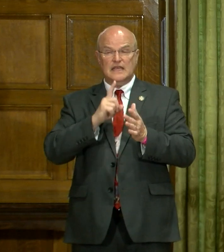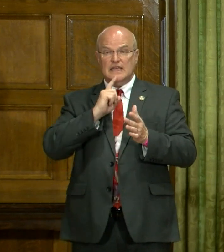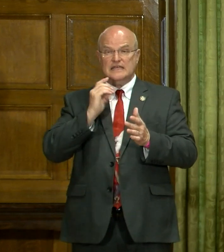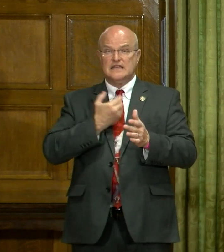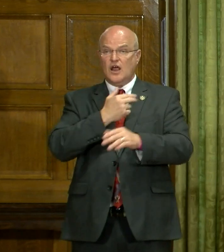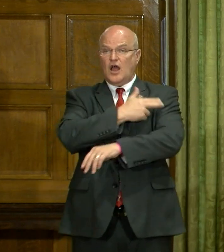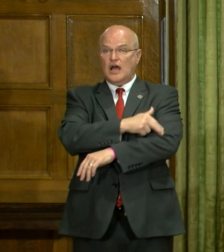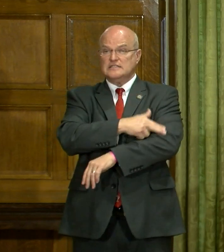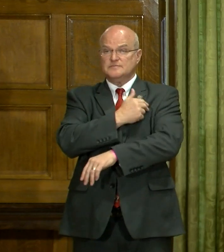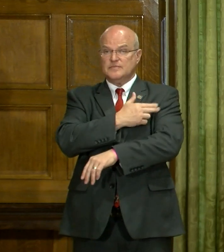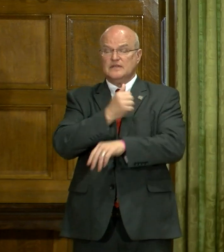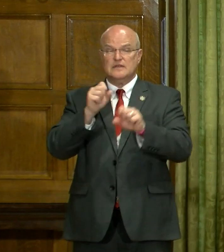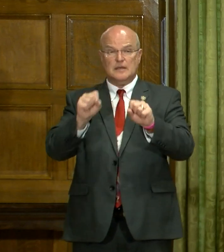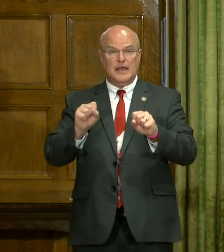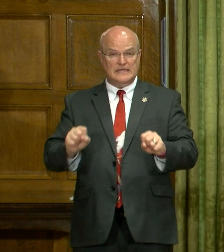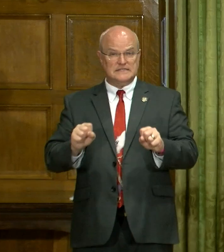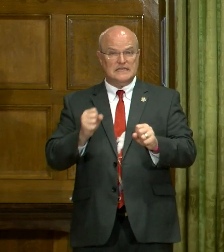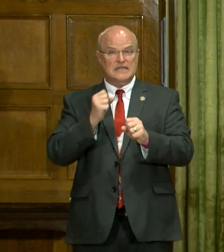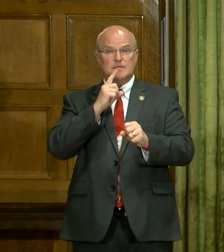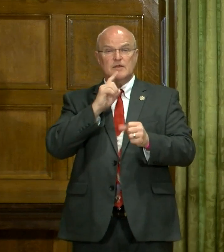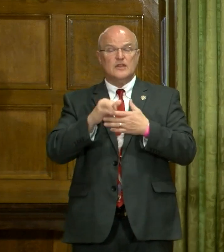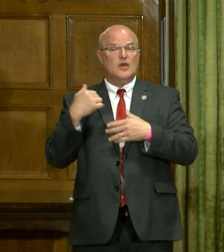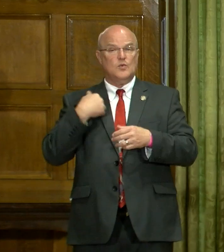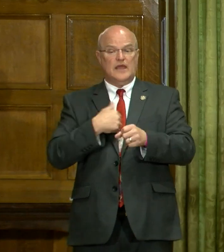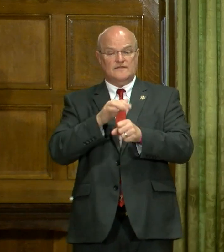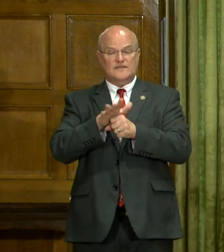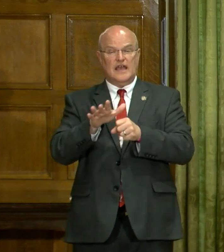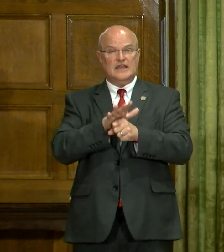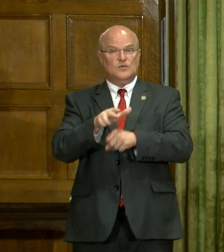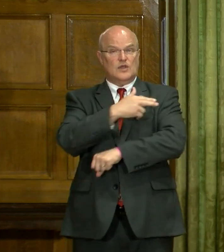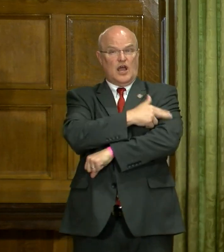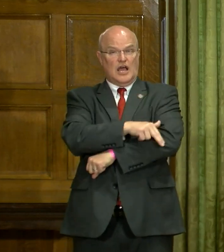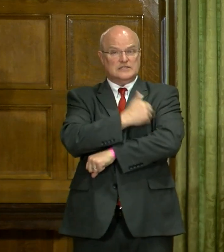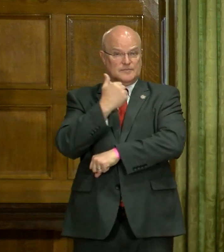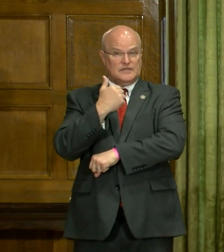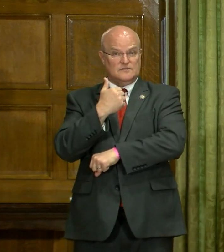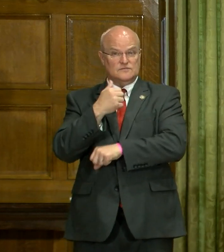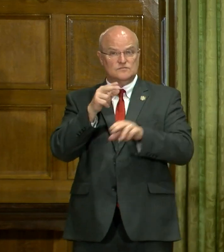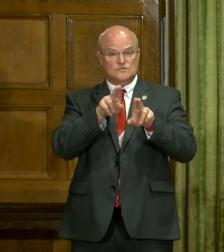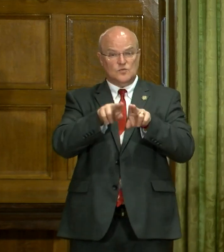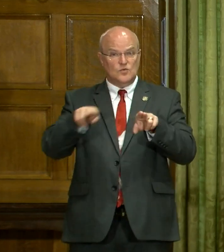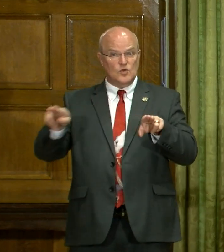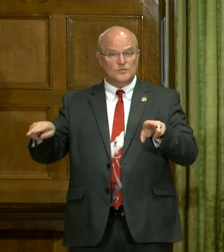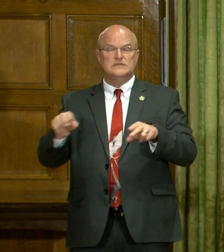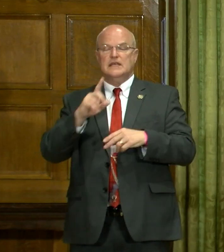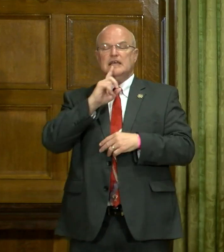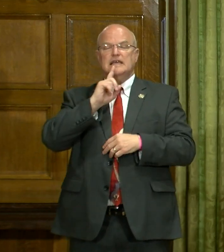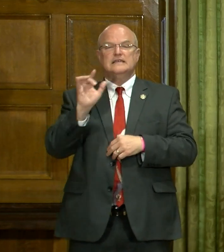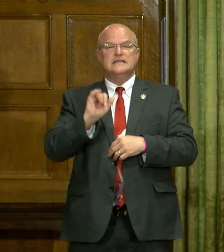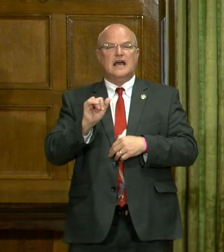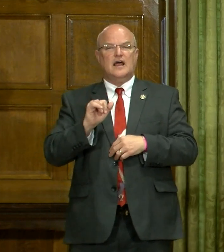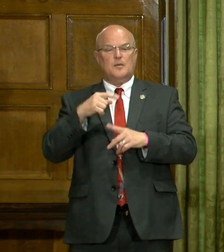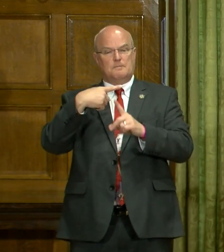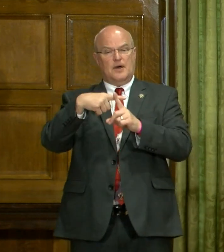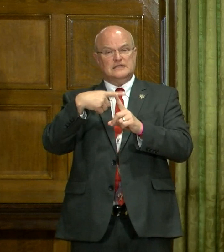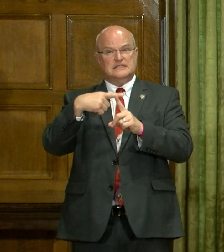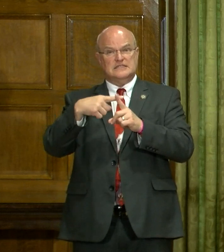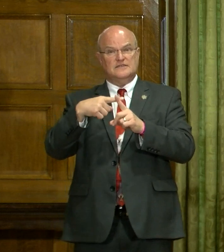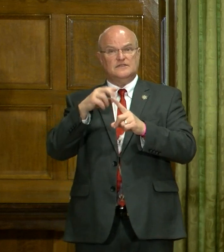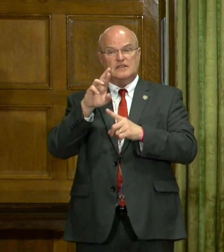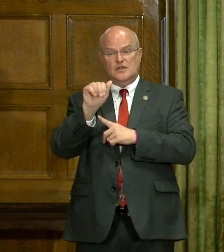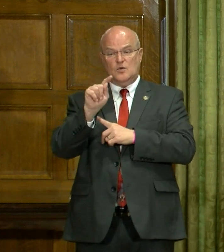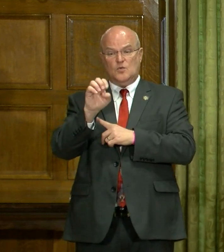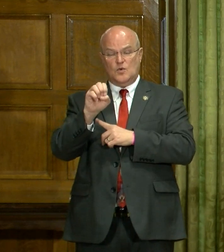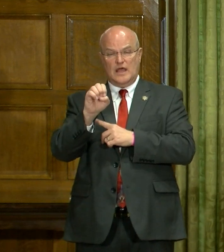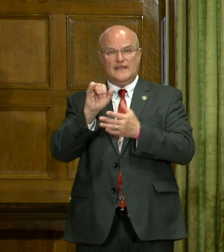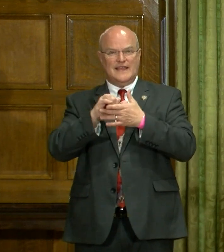our hospital capacity to make sure we have adequate hospital capacity. It is our positivity rate, which